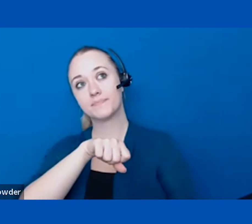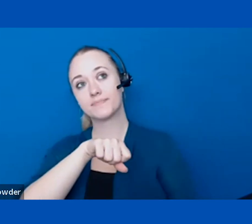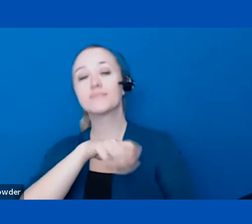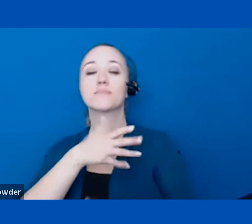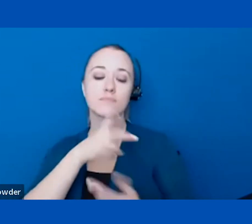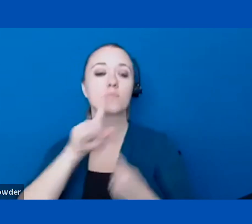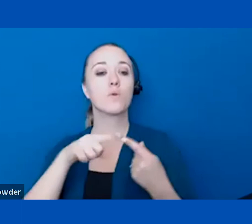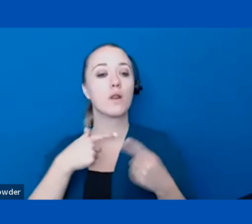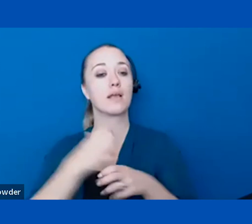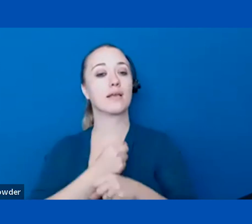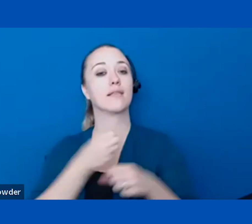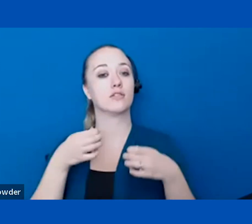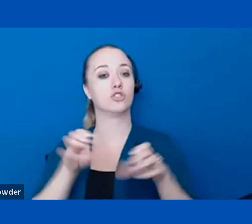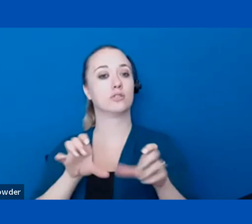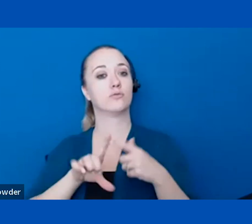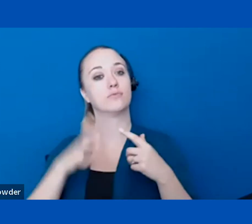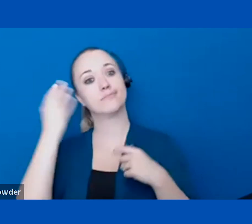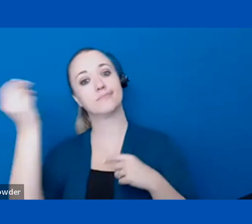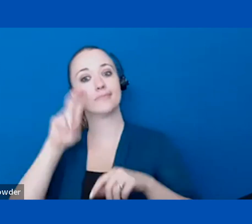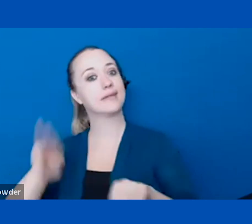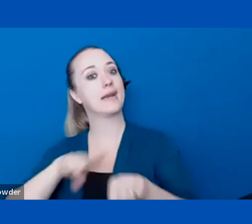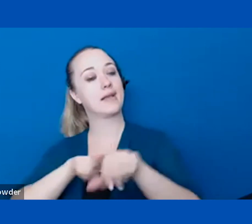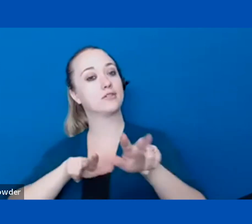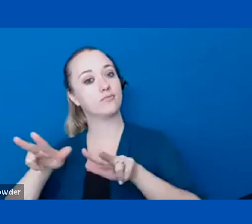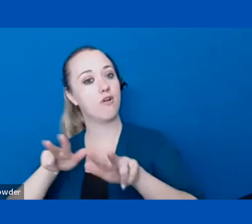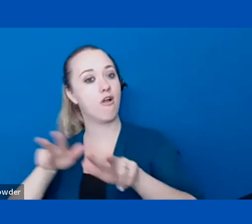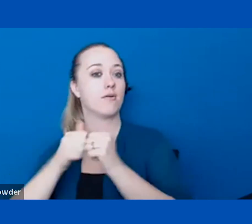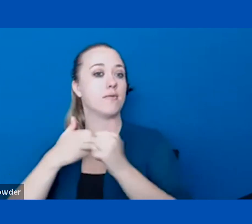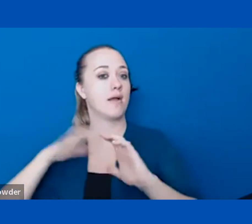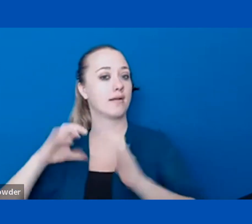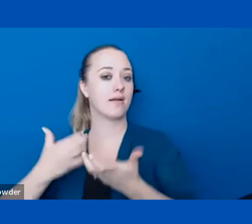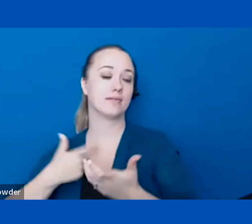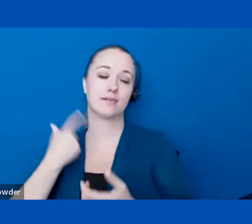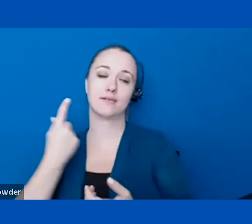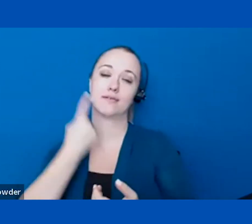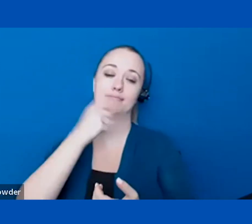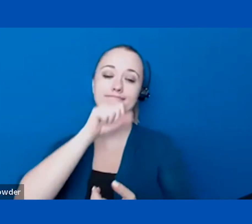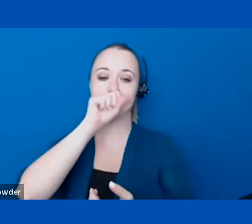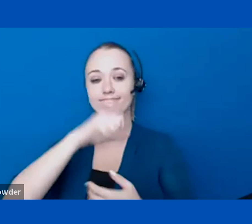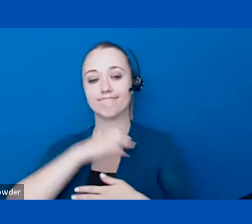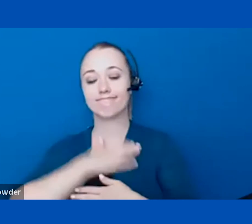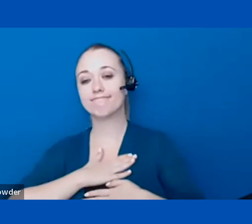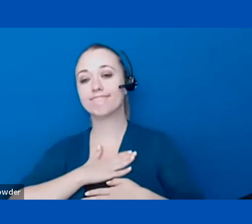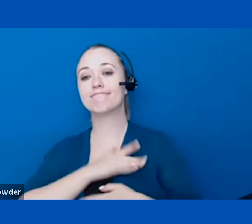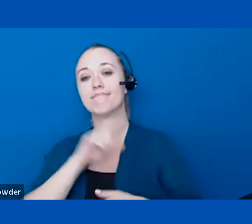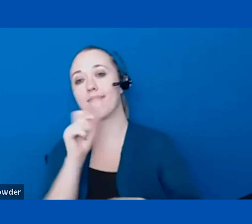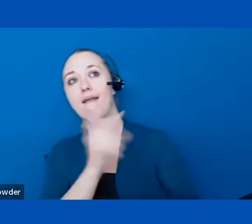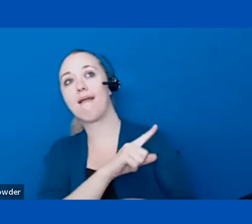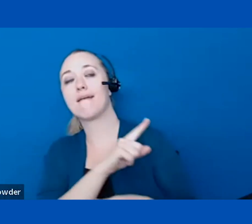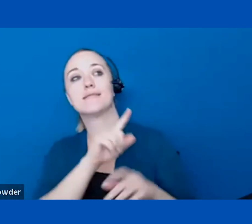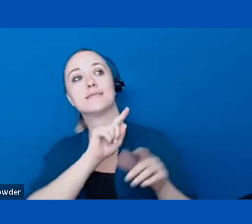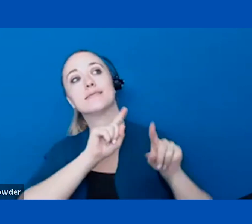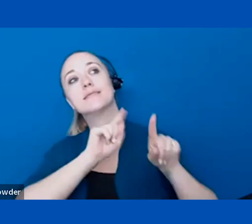chance to go on a nature walk with my class. I always love to like ask about all the different